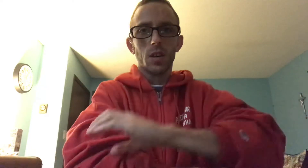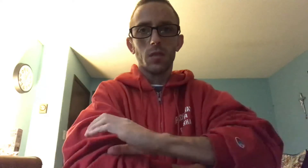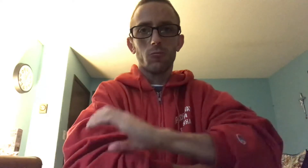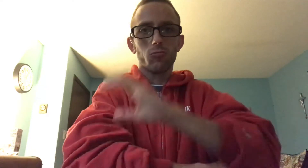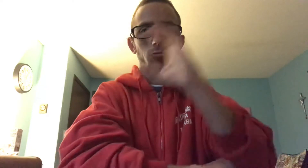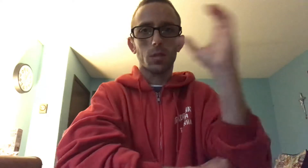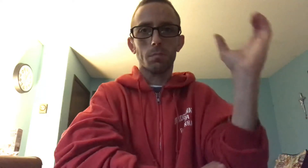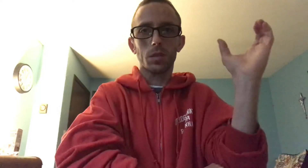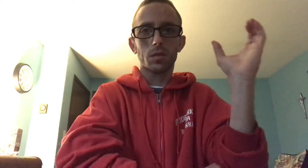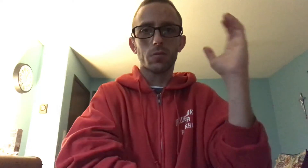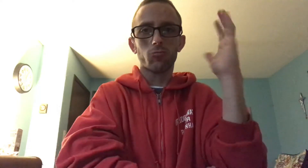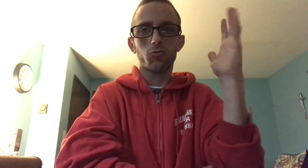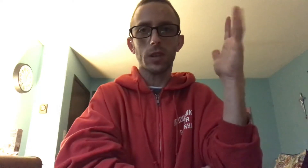Tickman. Tickman. Takk